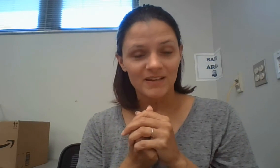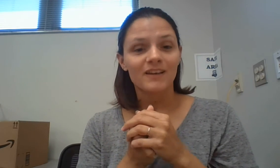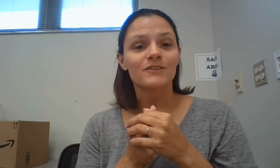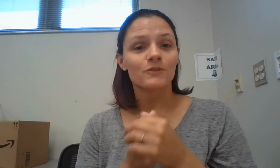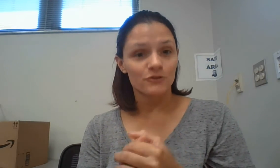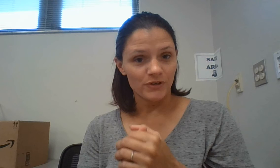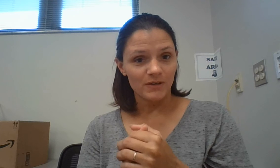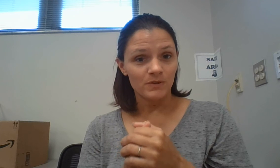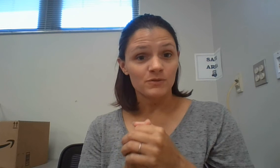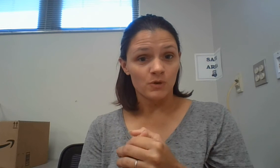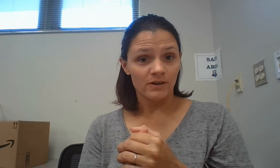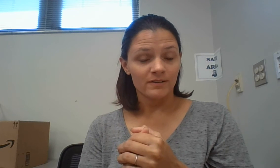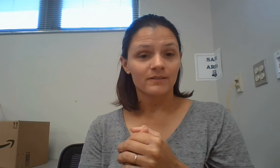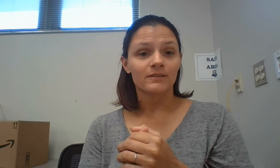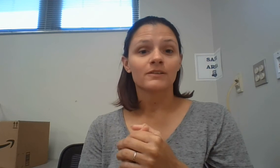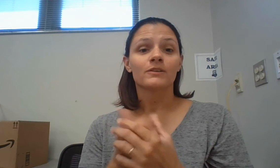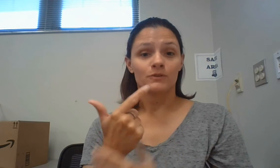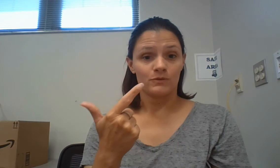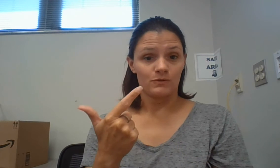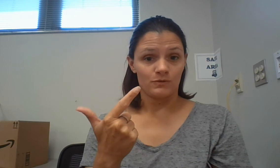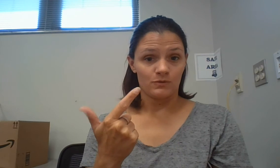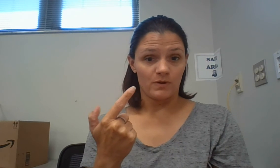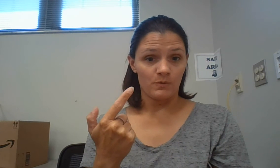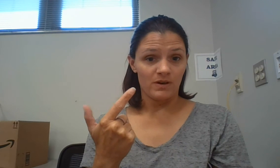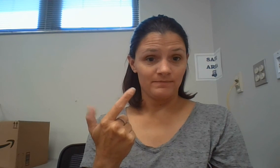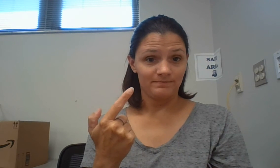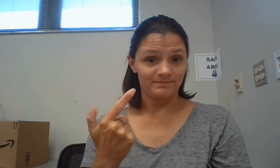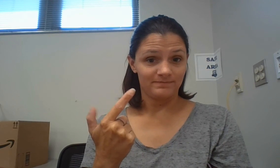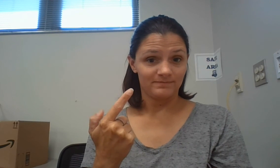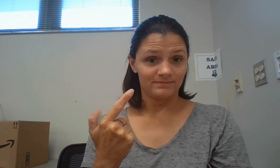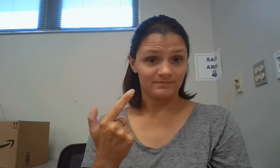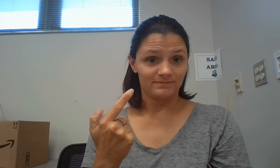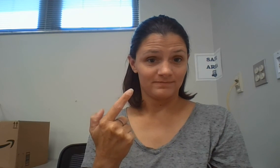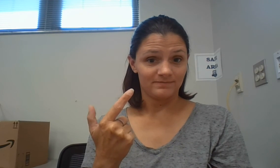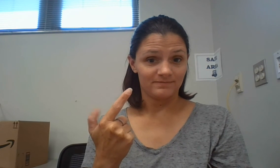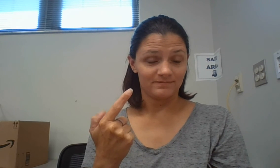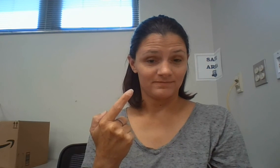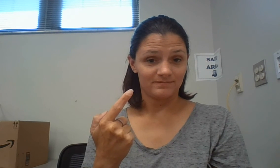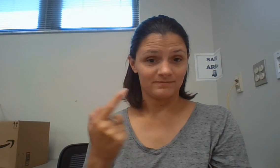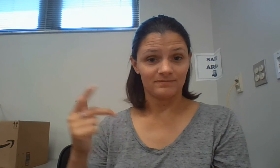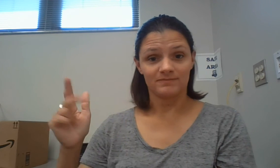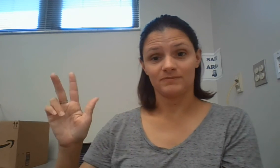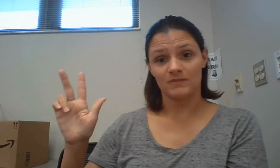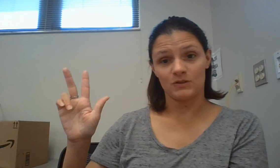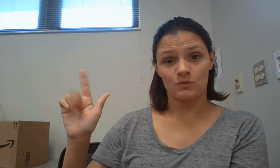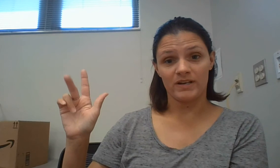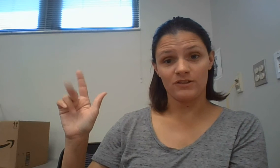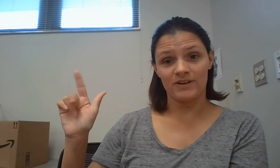So, the tricky ones were 21, 23,